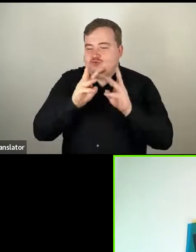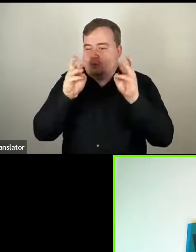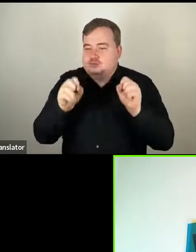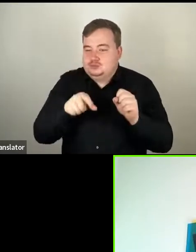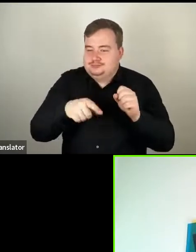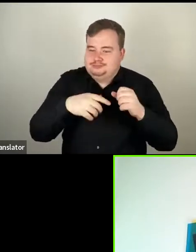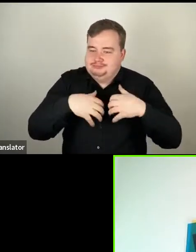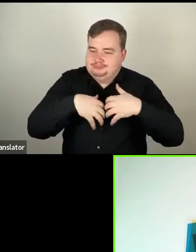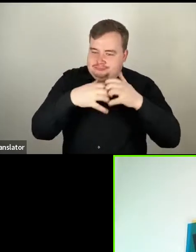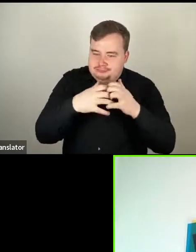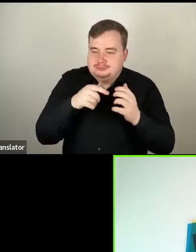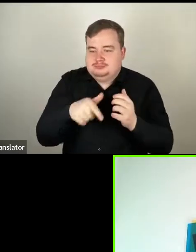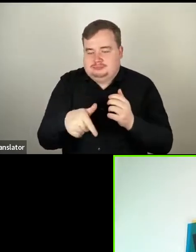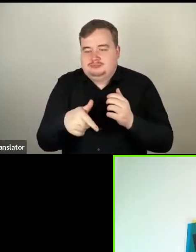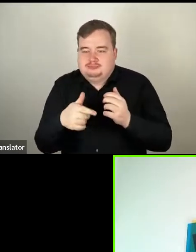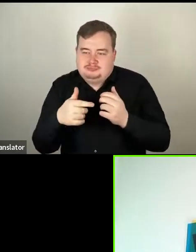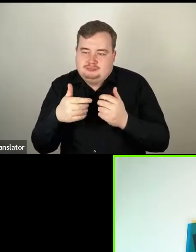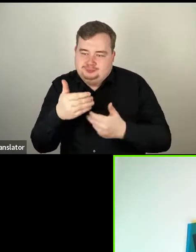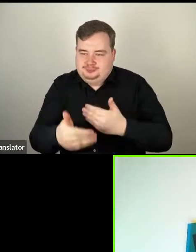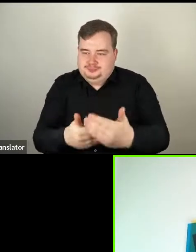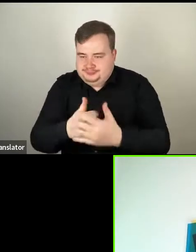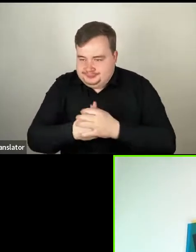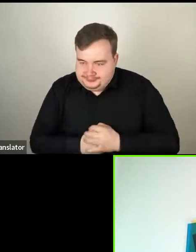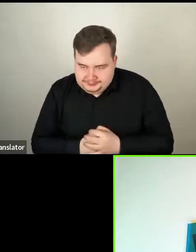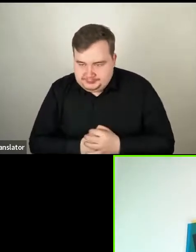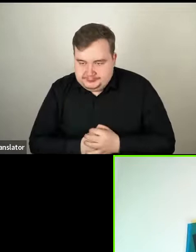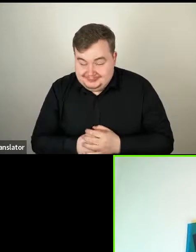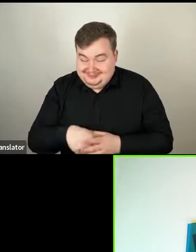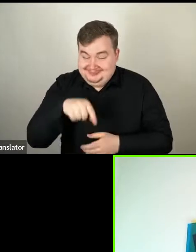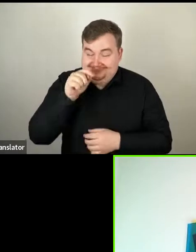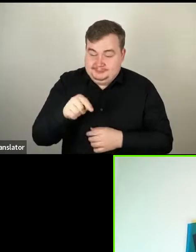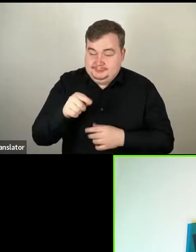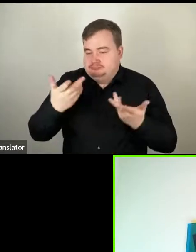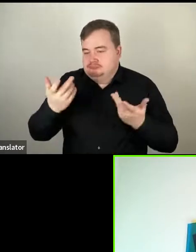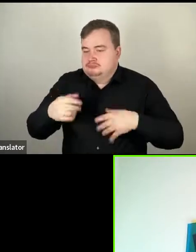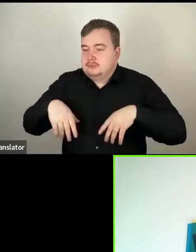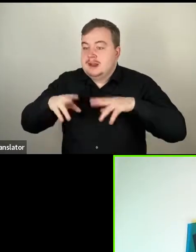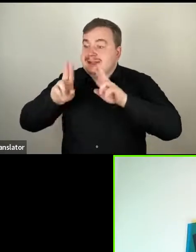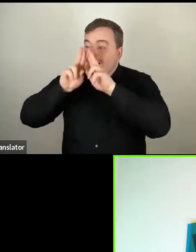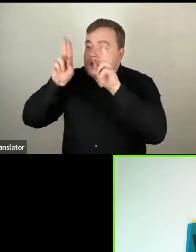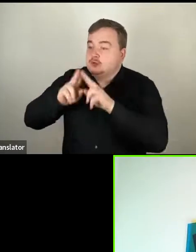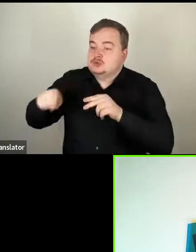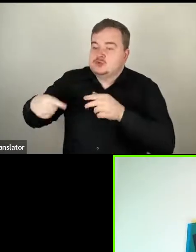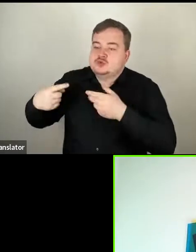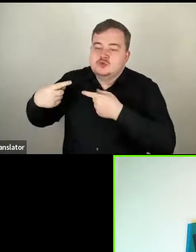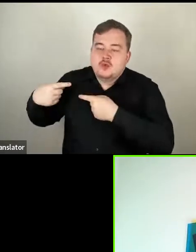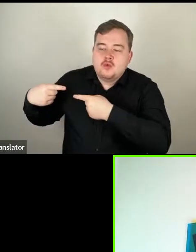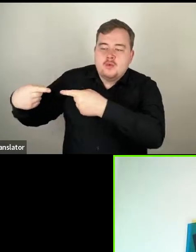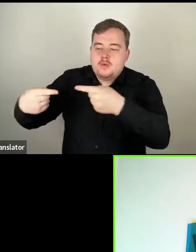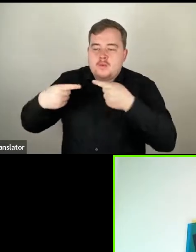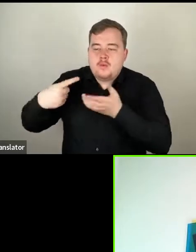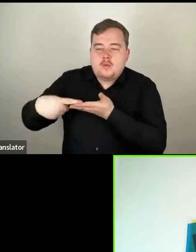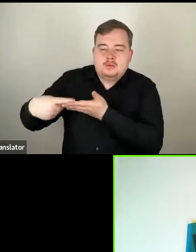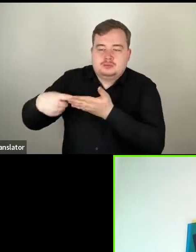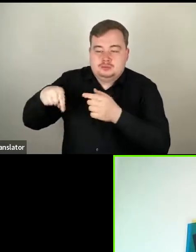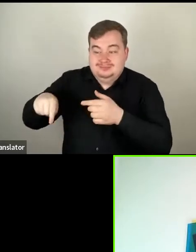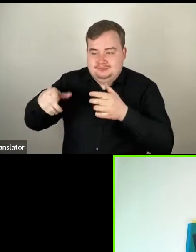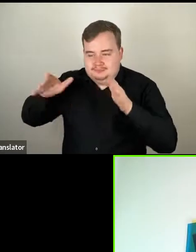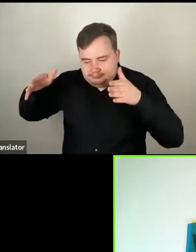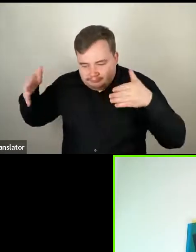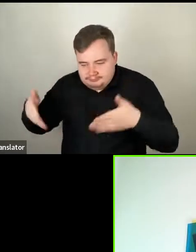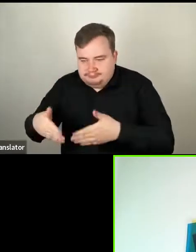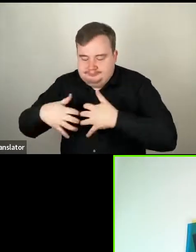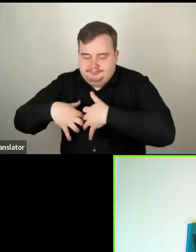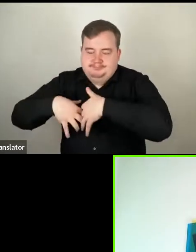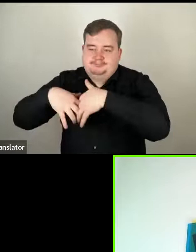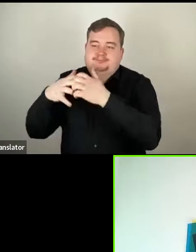Palmieri, ODIHR's international consultant, will introduce the new ODIHR guide titled Realizing Gender